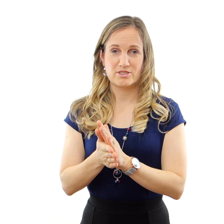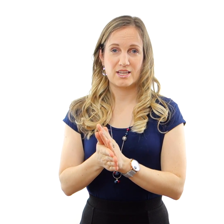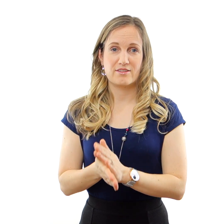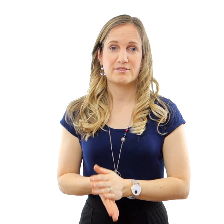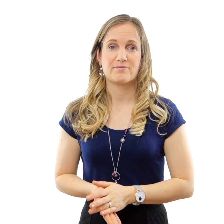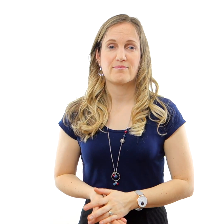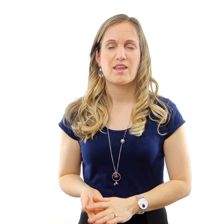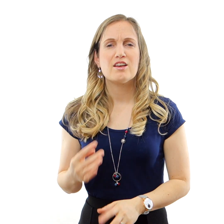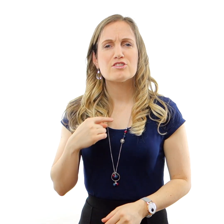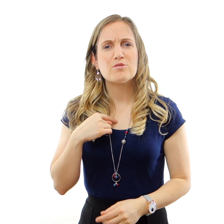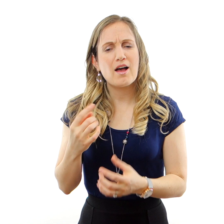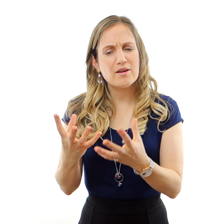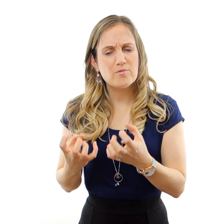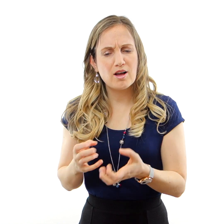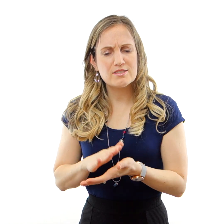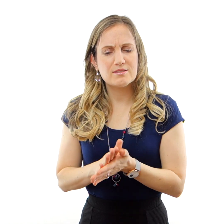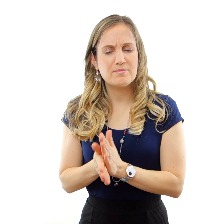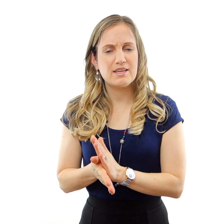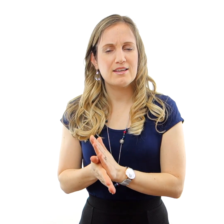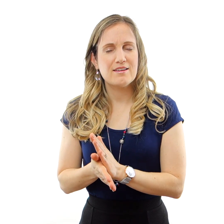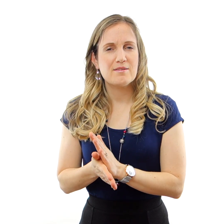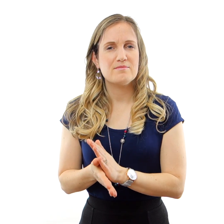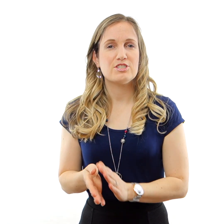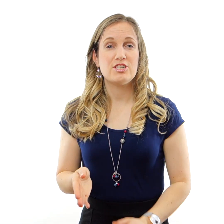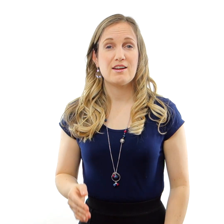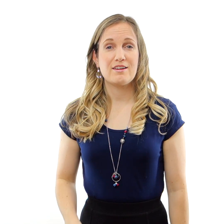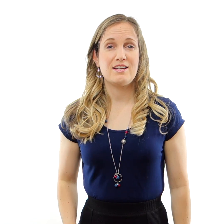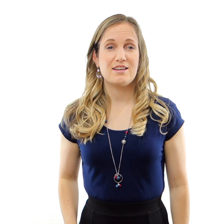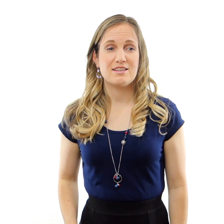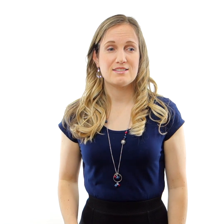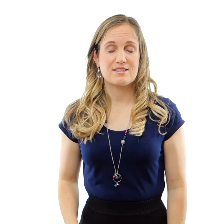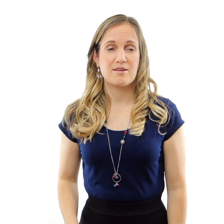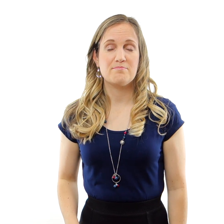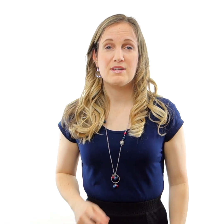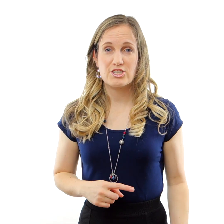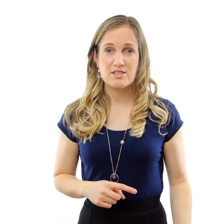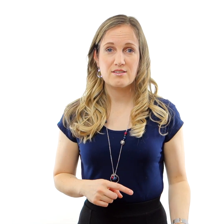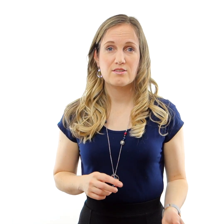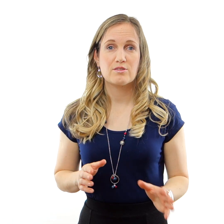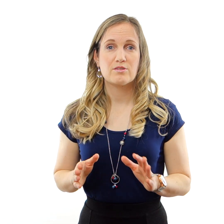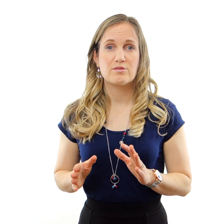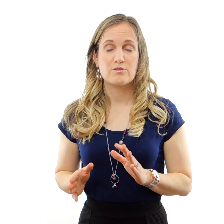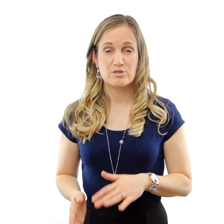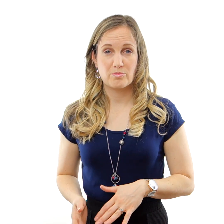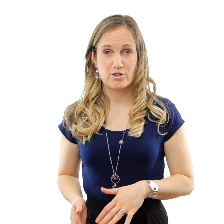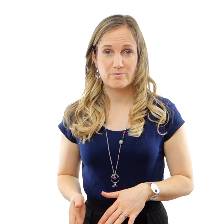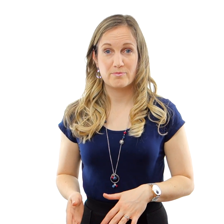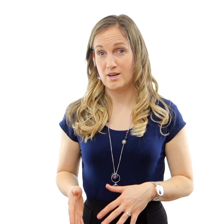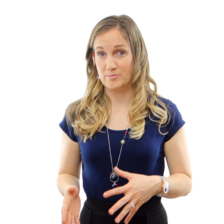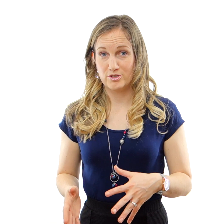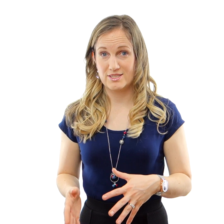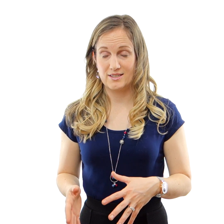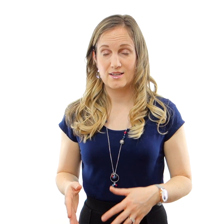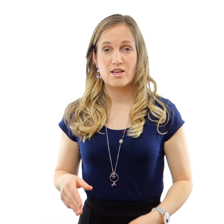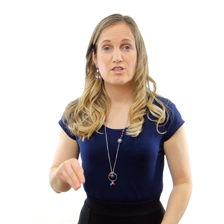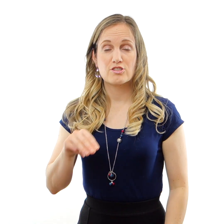together. So I want to be, missionary is mission, who's a person. So you're going